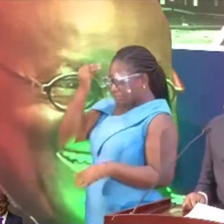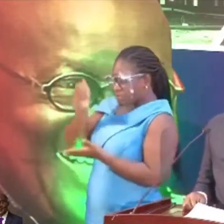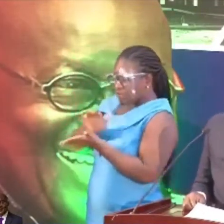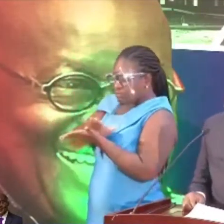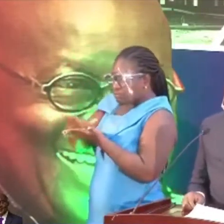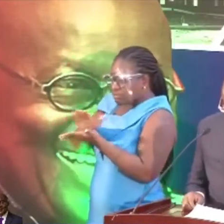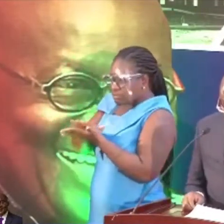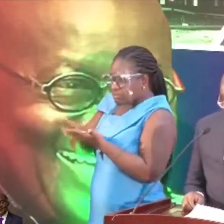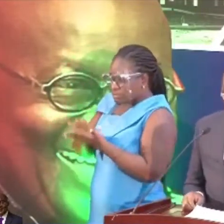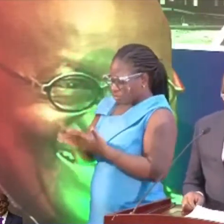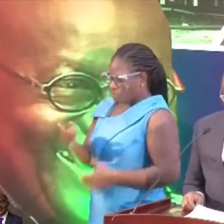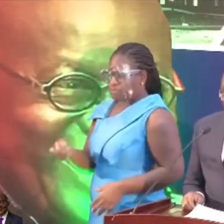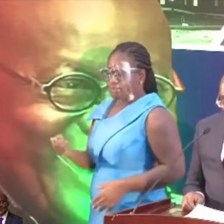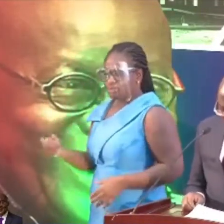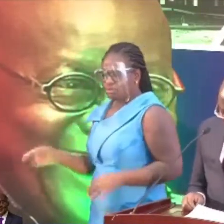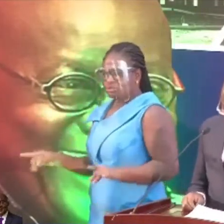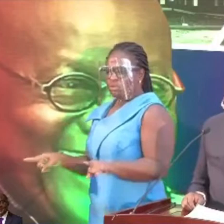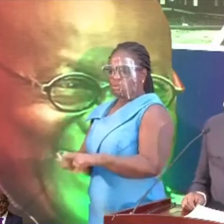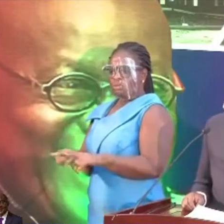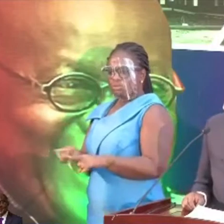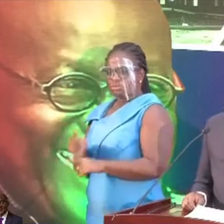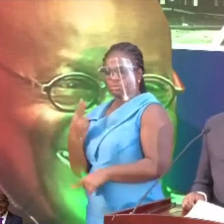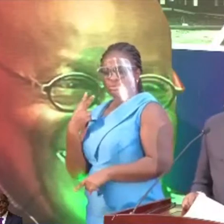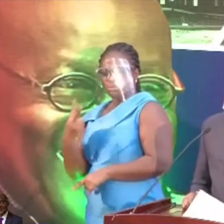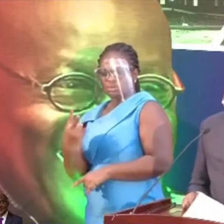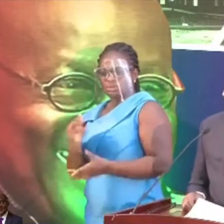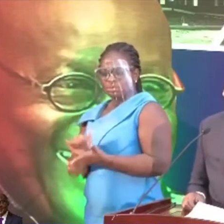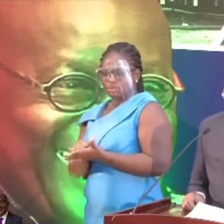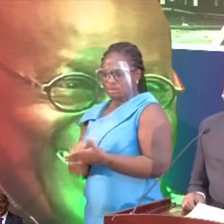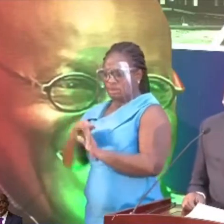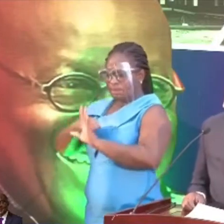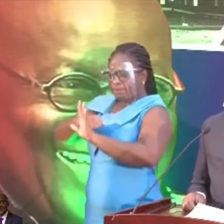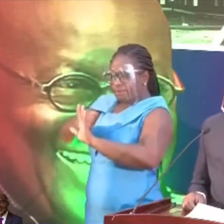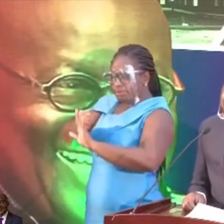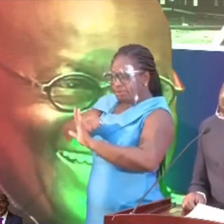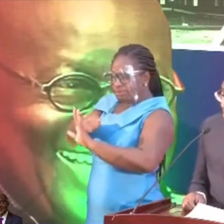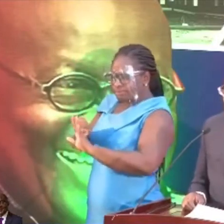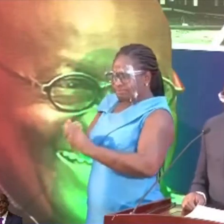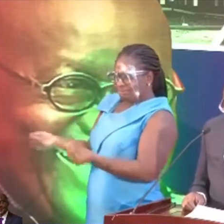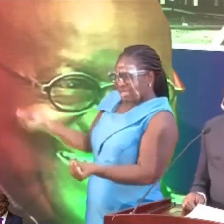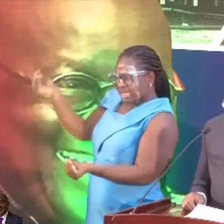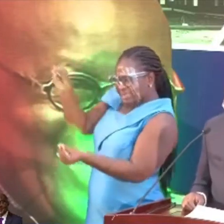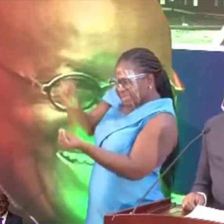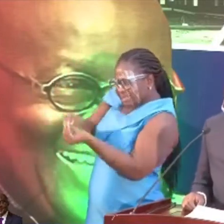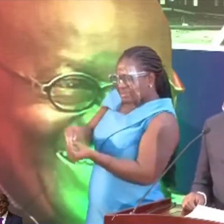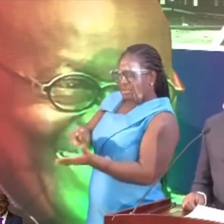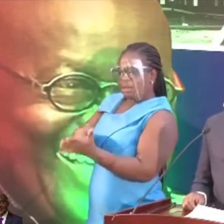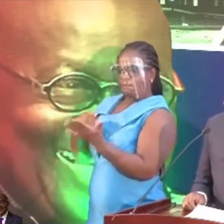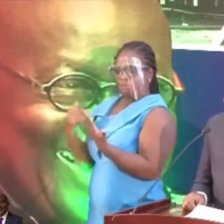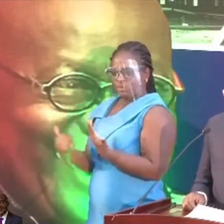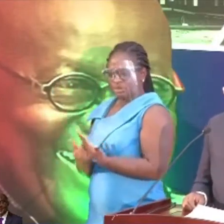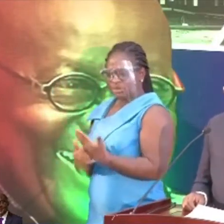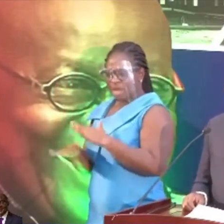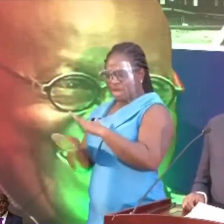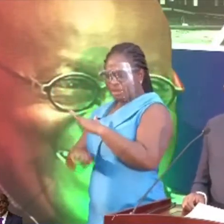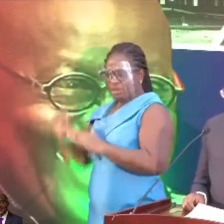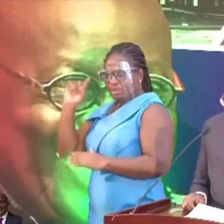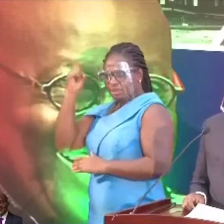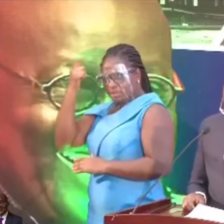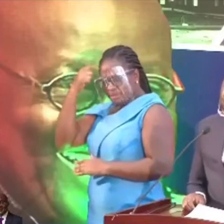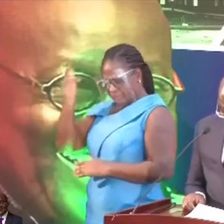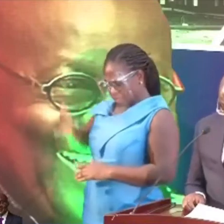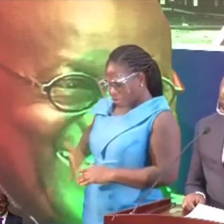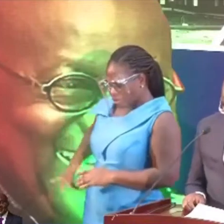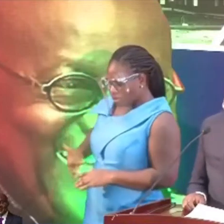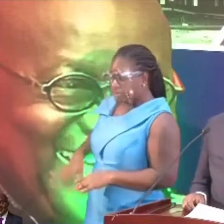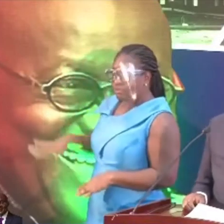and Water Resources is also overseeing the implementation of additional projects under the government's Toilets for